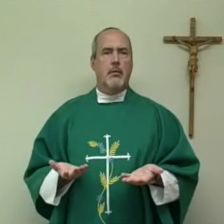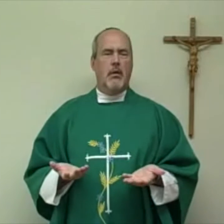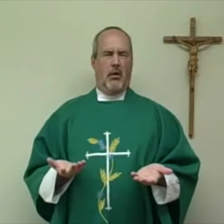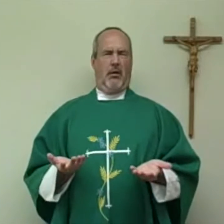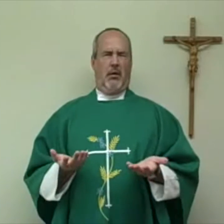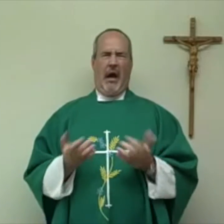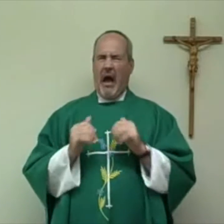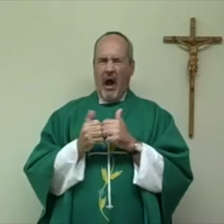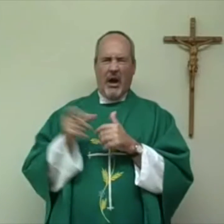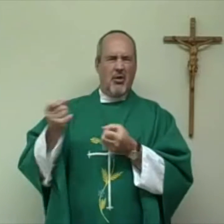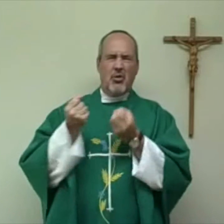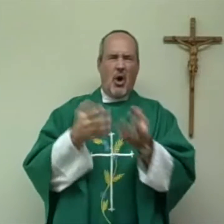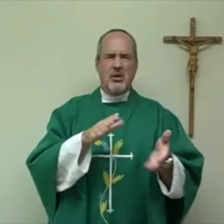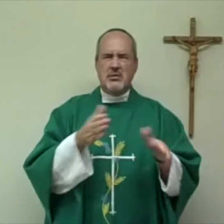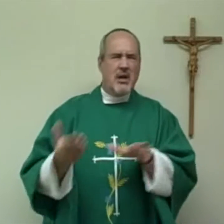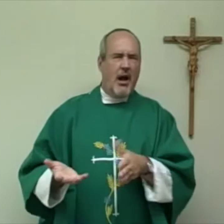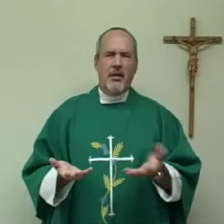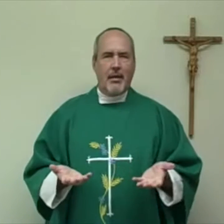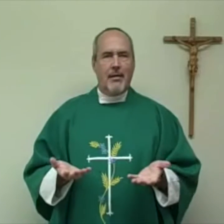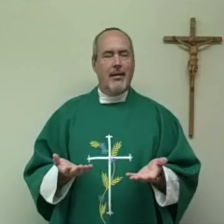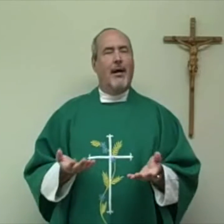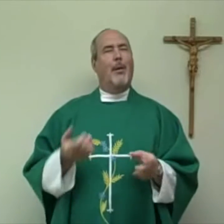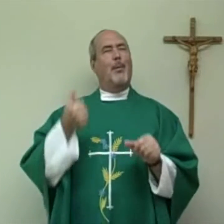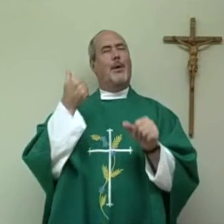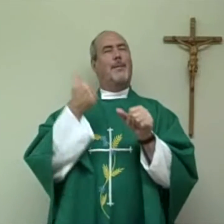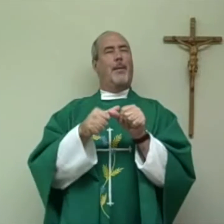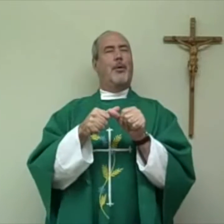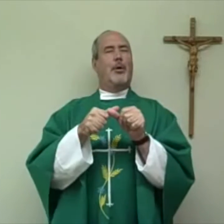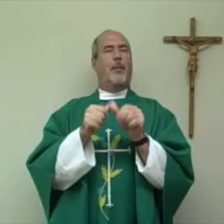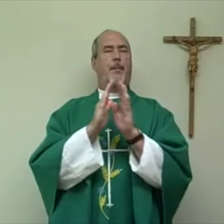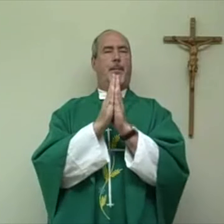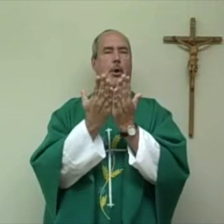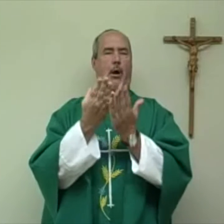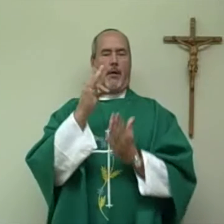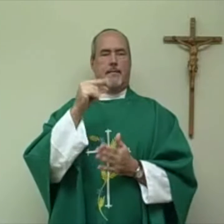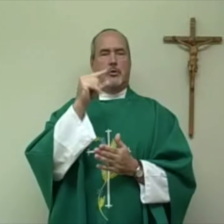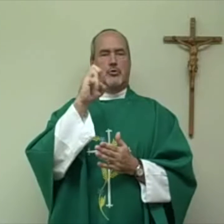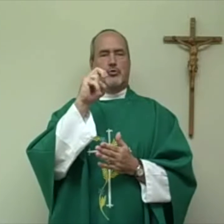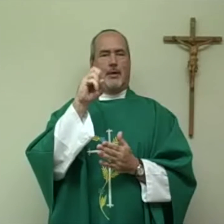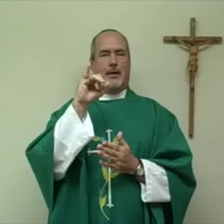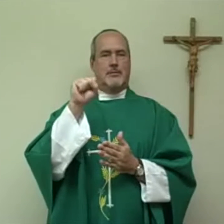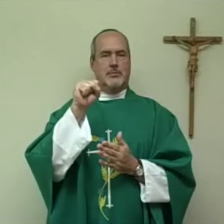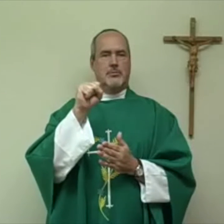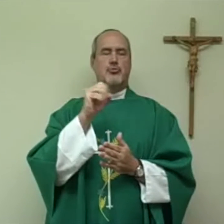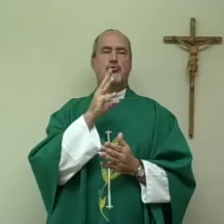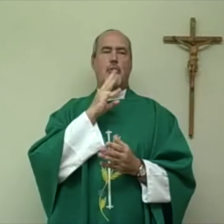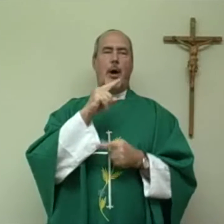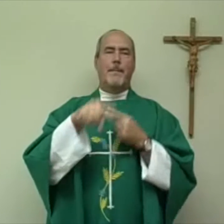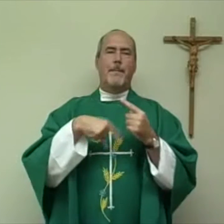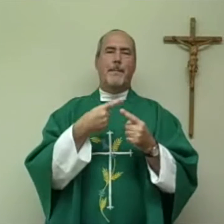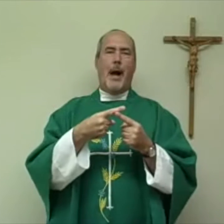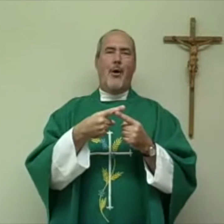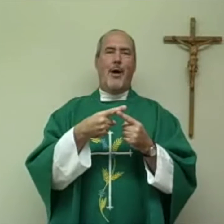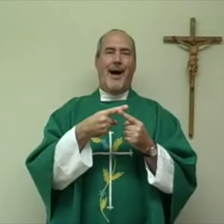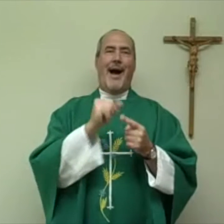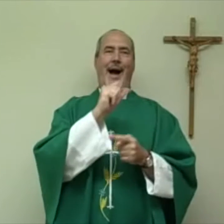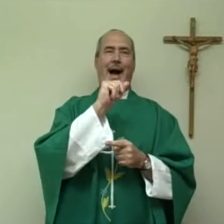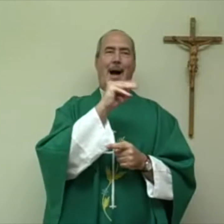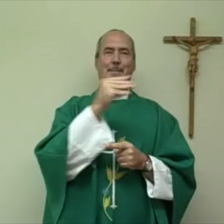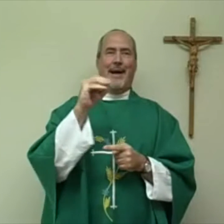but yet the devil brought death. So, how did he bring death to us? Well, if you remember in the book of Genesis,